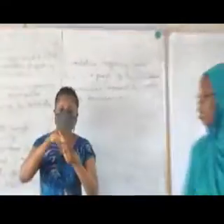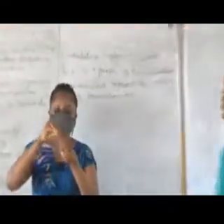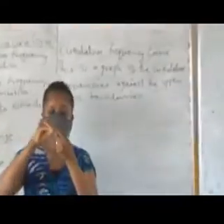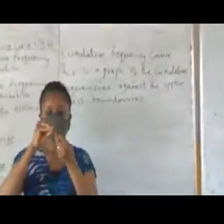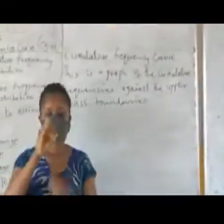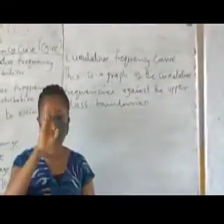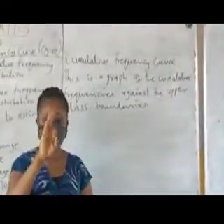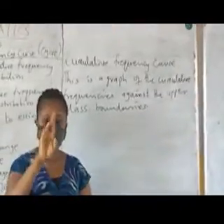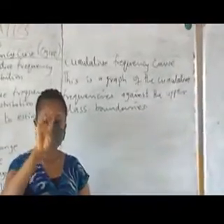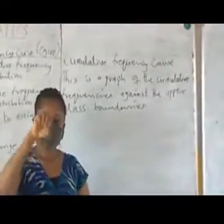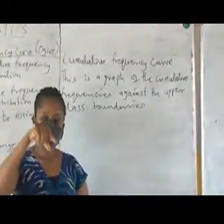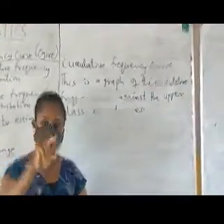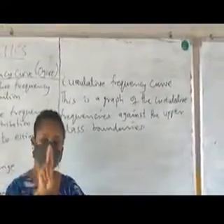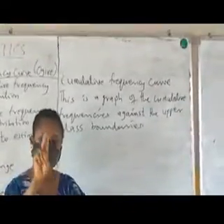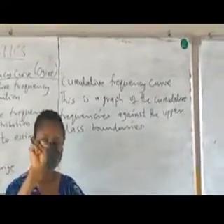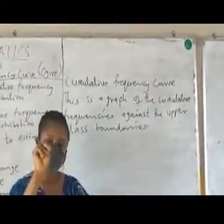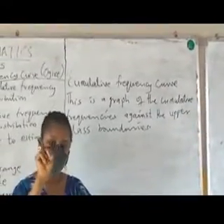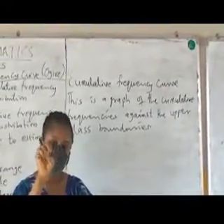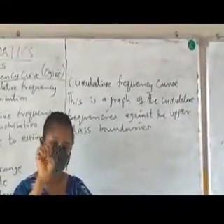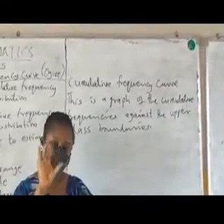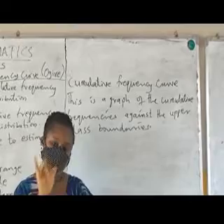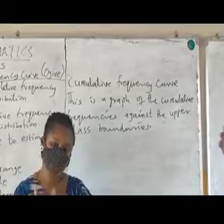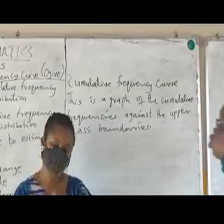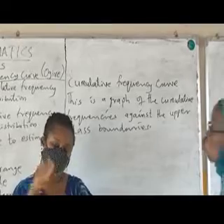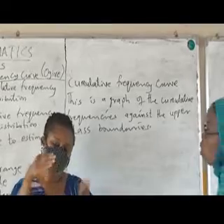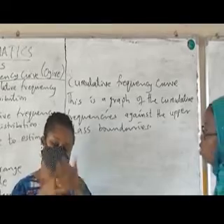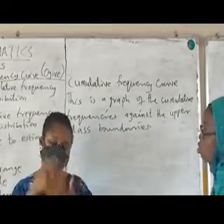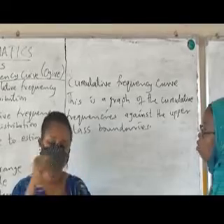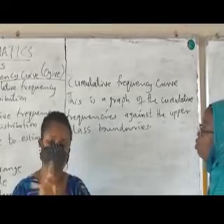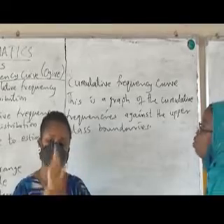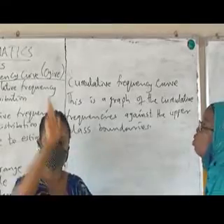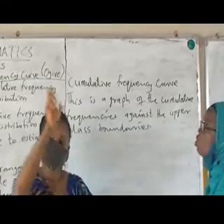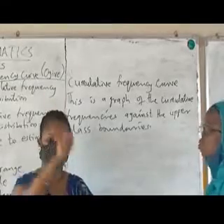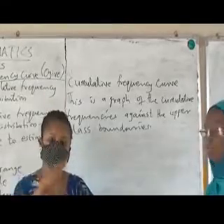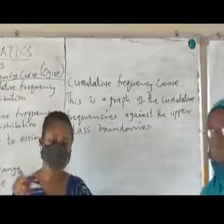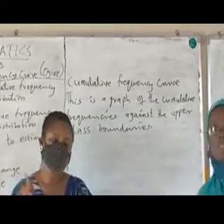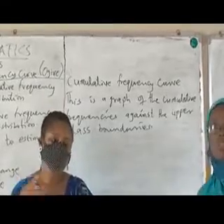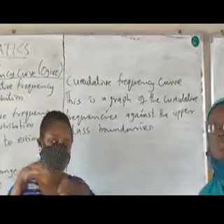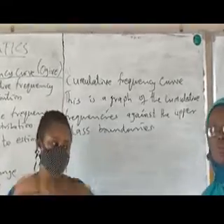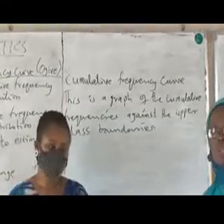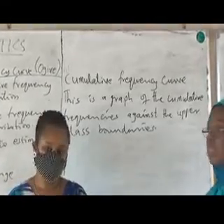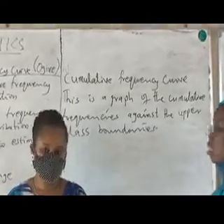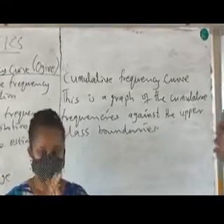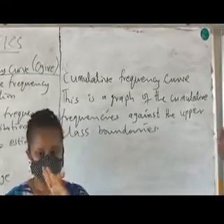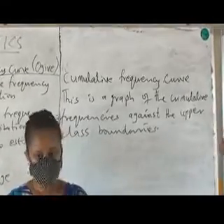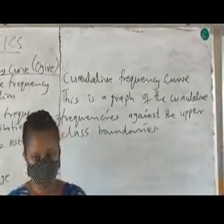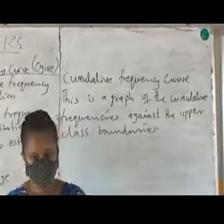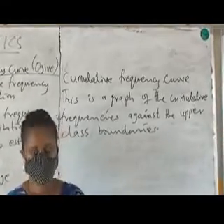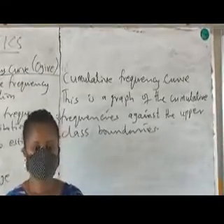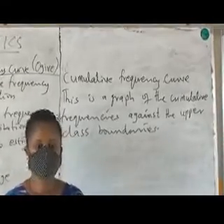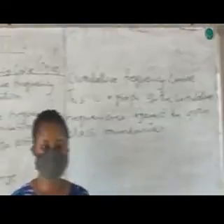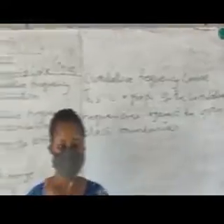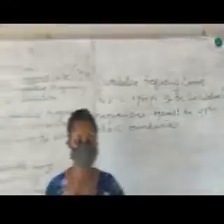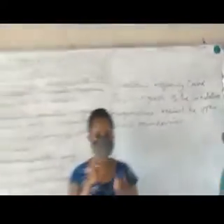upper class boundary. Now to answer the first question, cumulative frequency